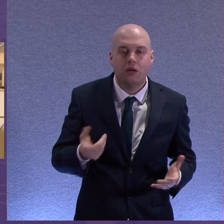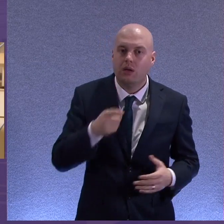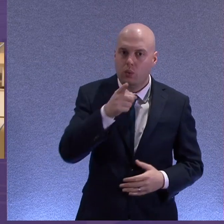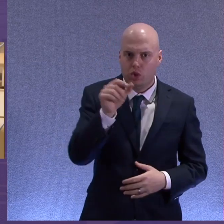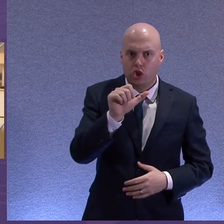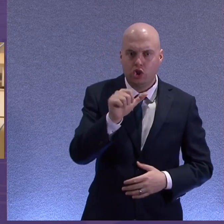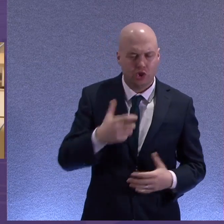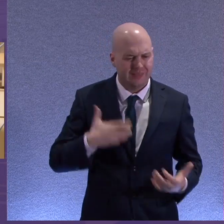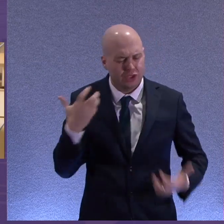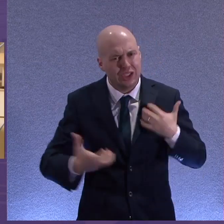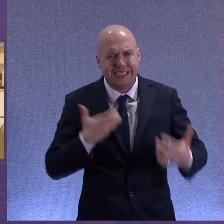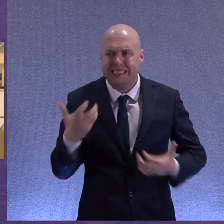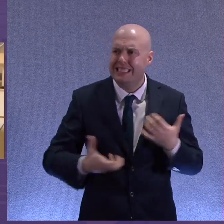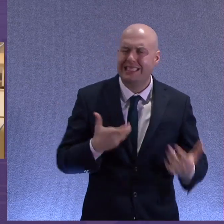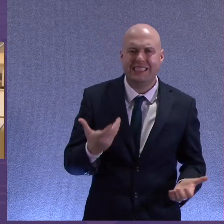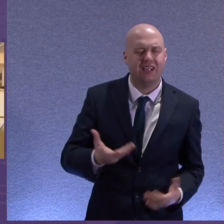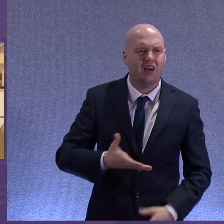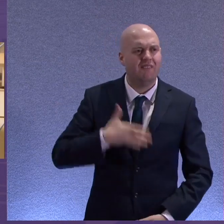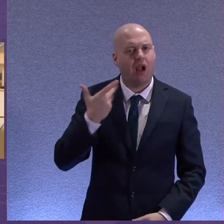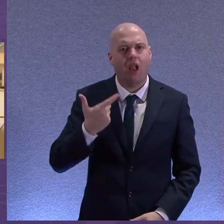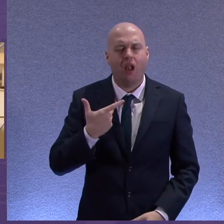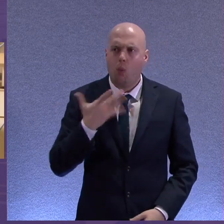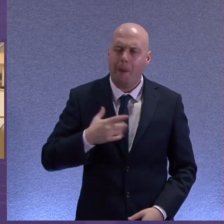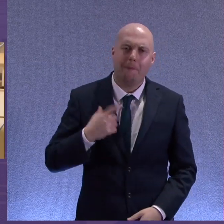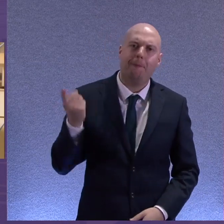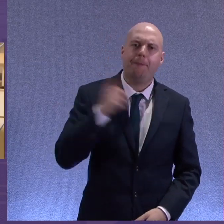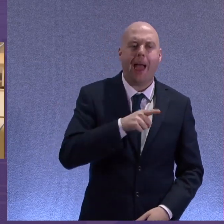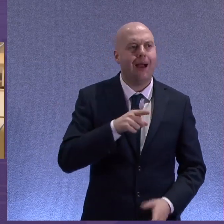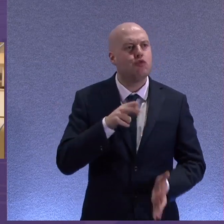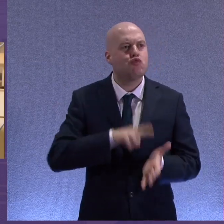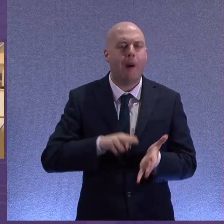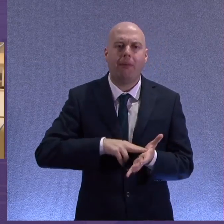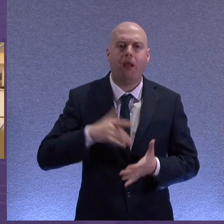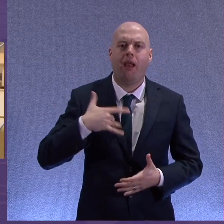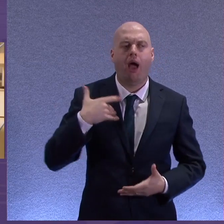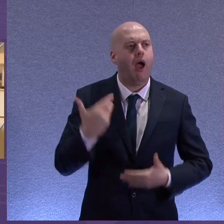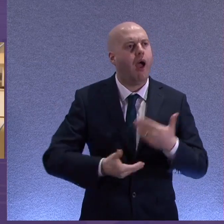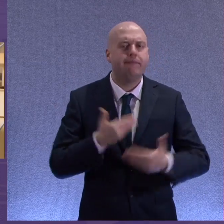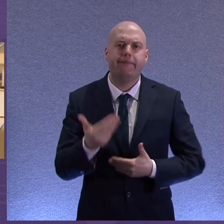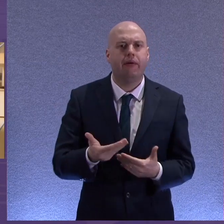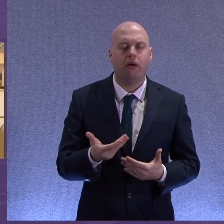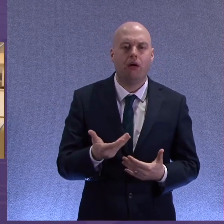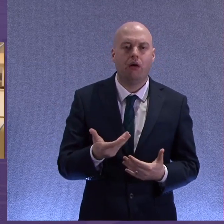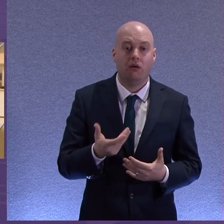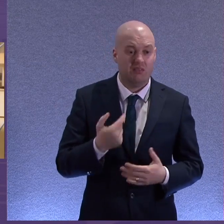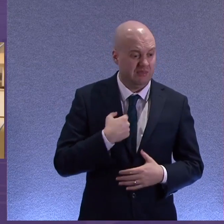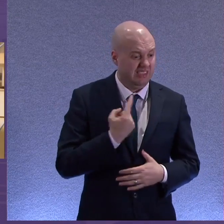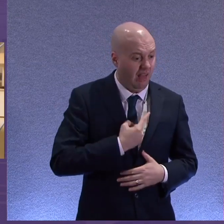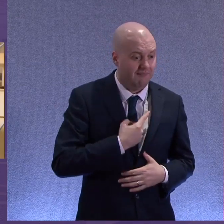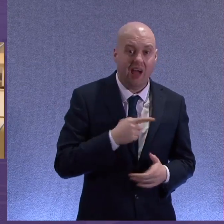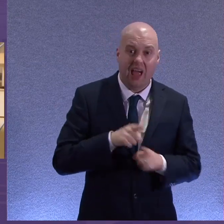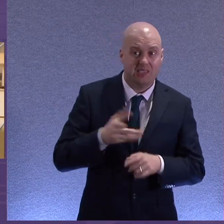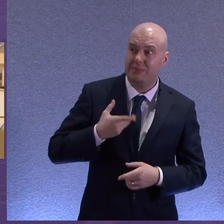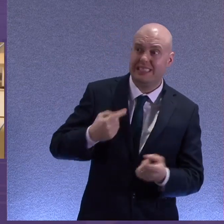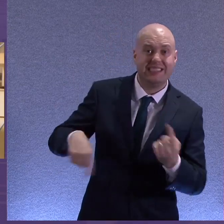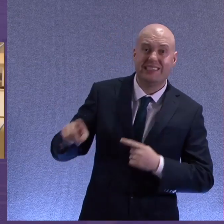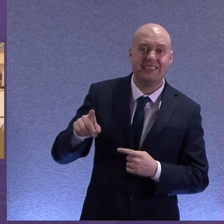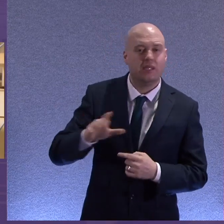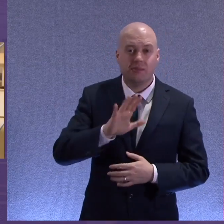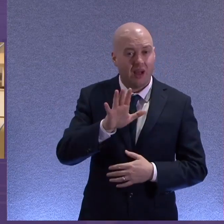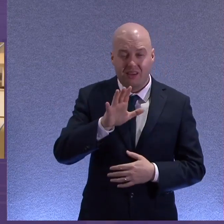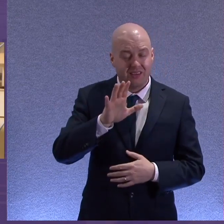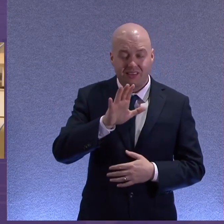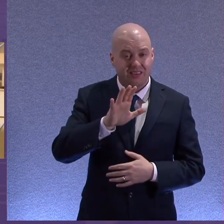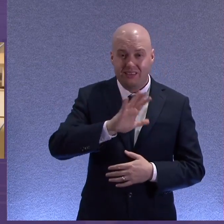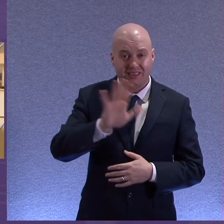about all of the inconveniences and disruption to our daily lives just now, individual and business lives, just remember that. What we do